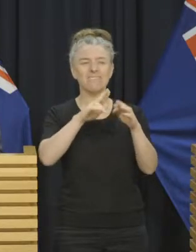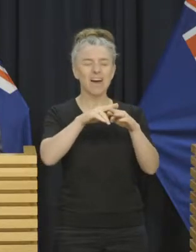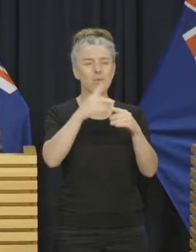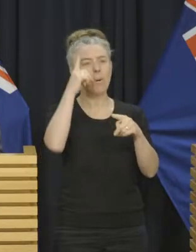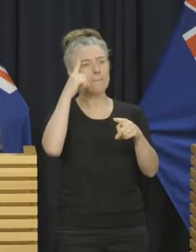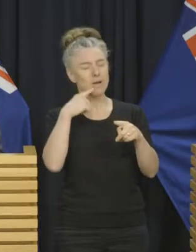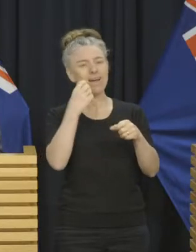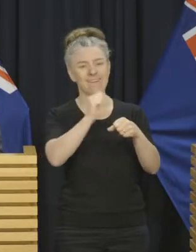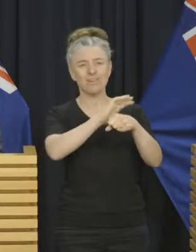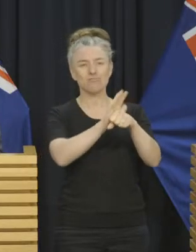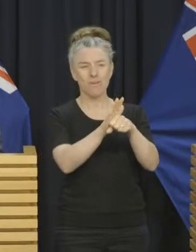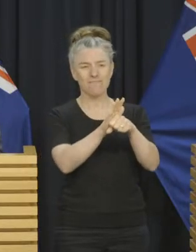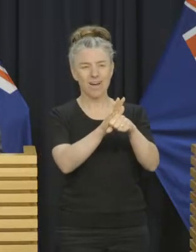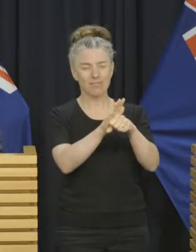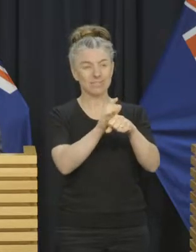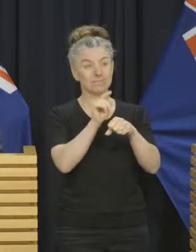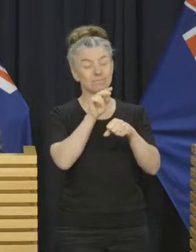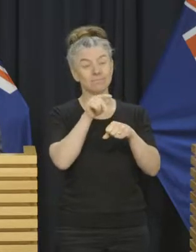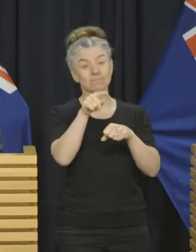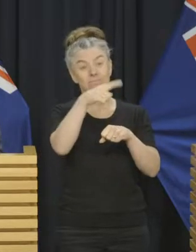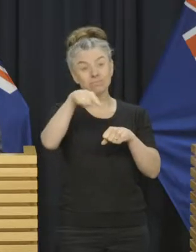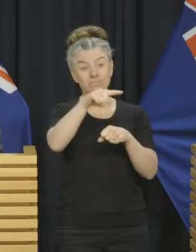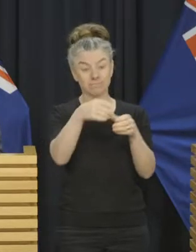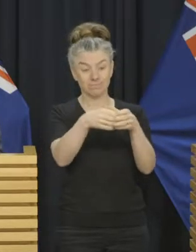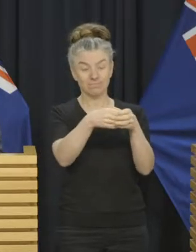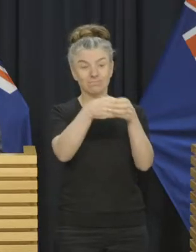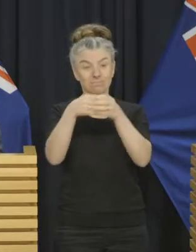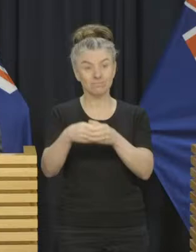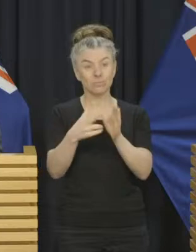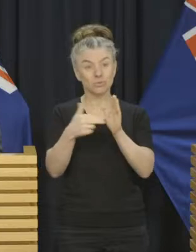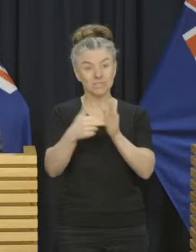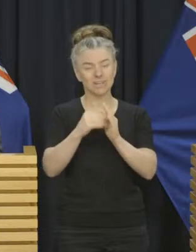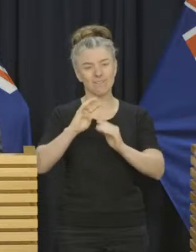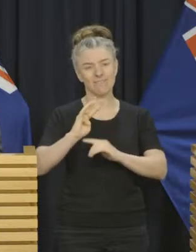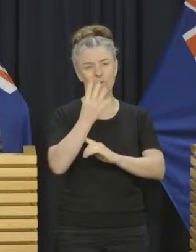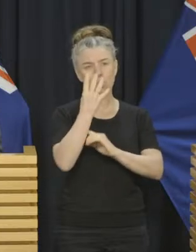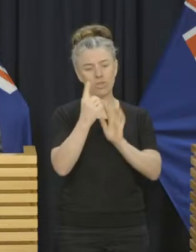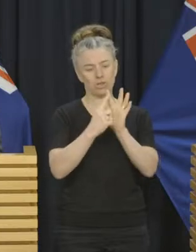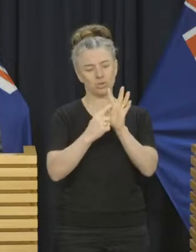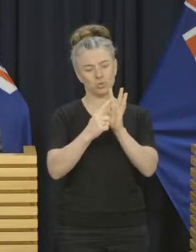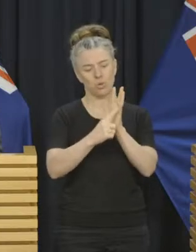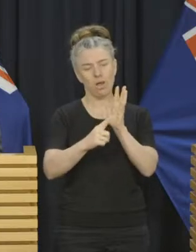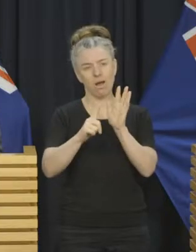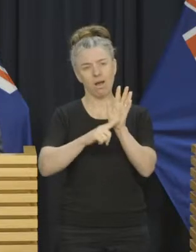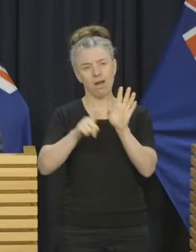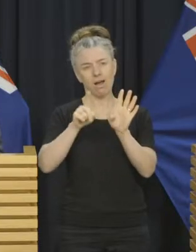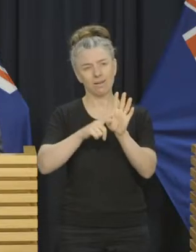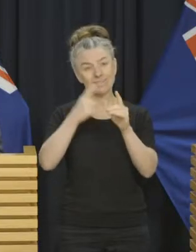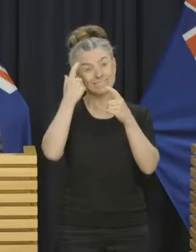arrived in New Zealand from Italy on the 4th of July, and that family is staying in the Commodore Hotel